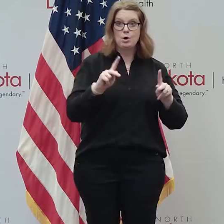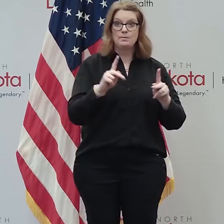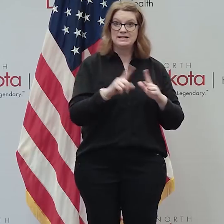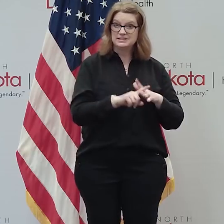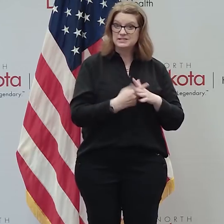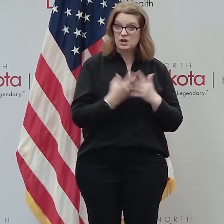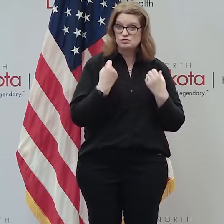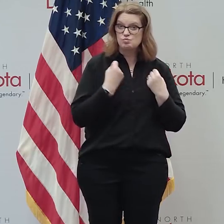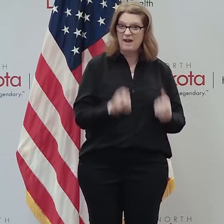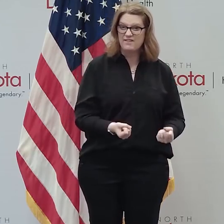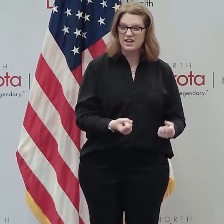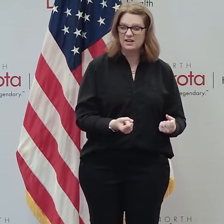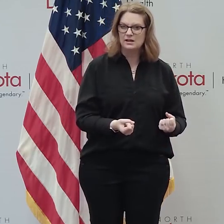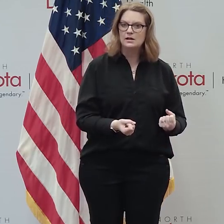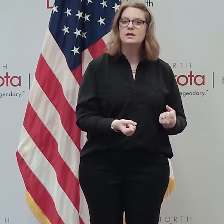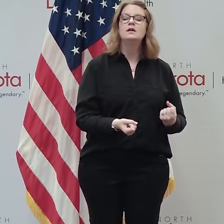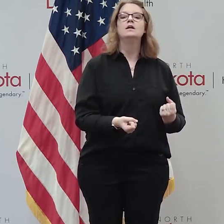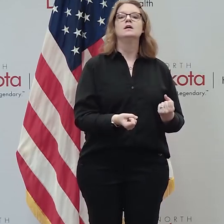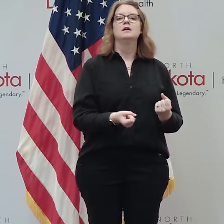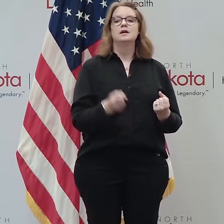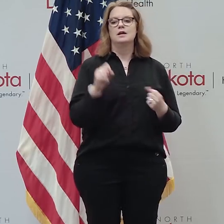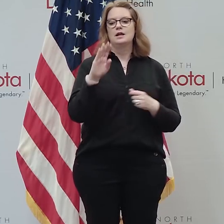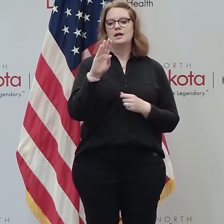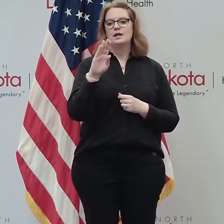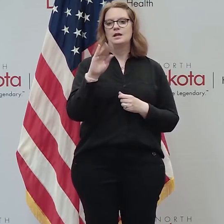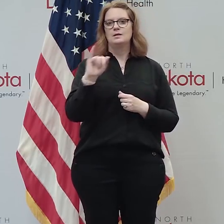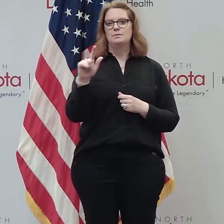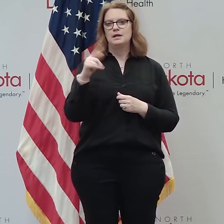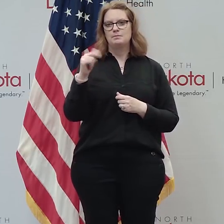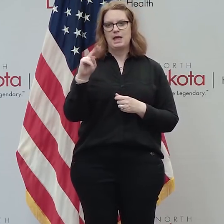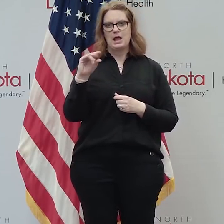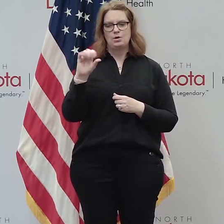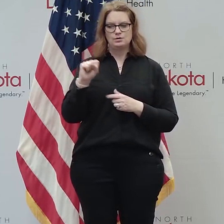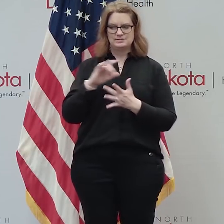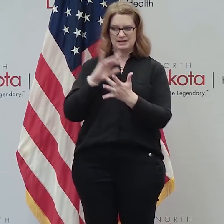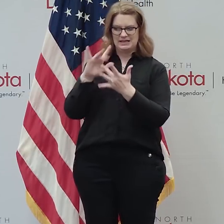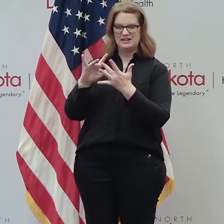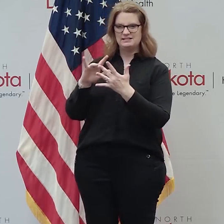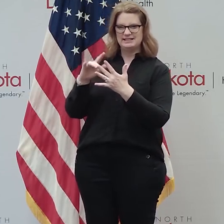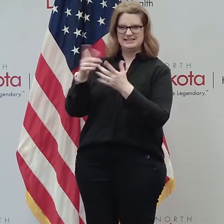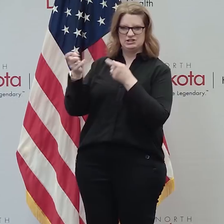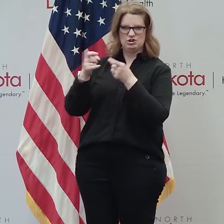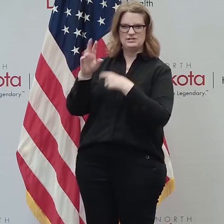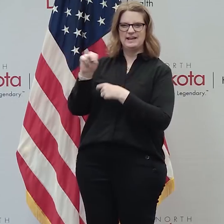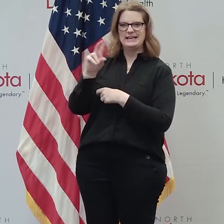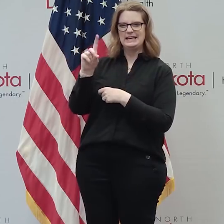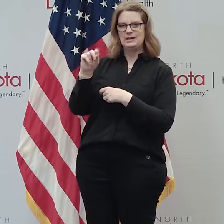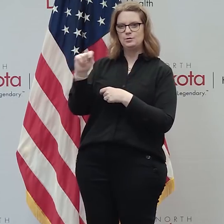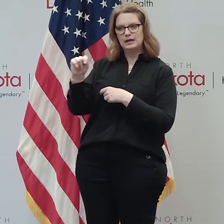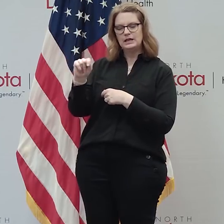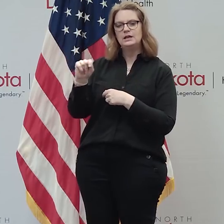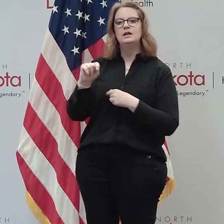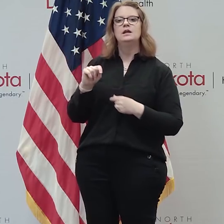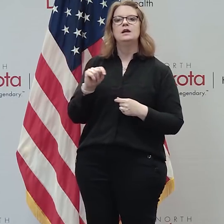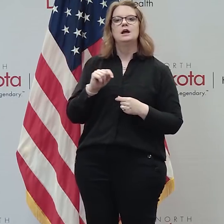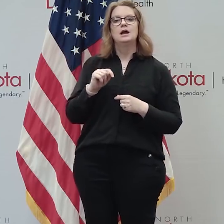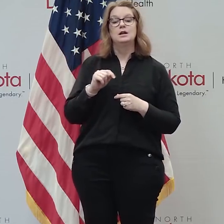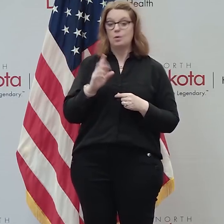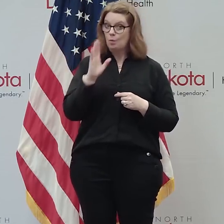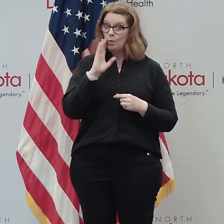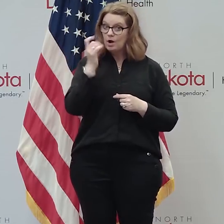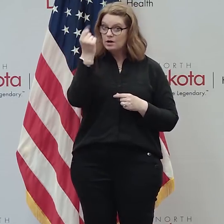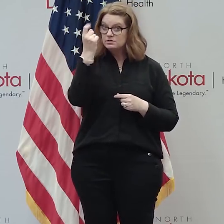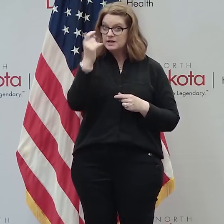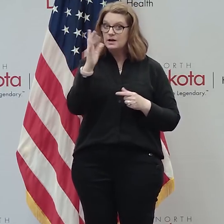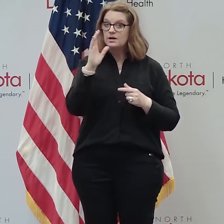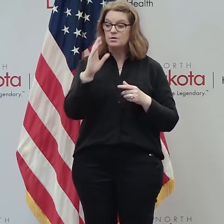start driving. And Bill Panos has been back in touch with her, our head of NDDOT. One of the things that we will be